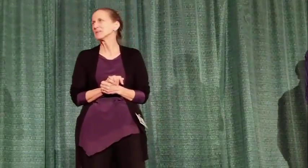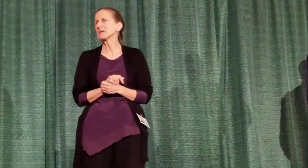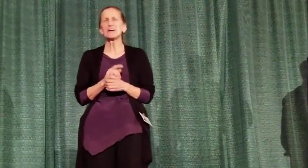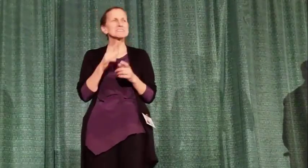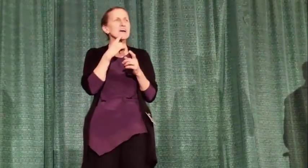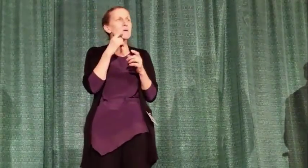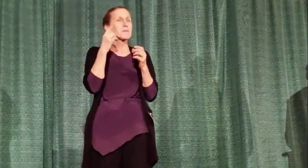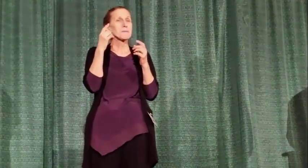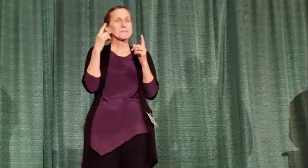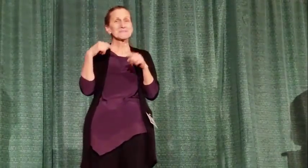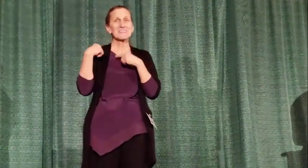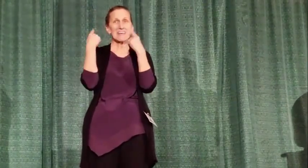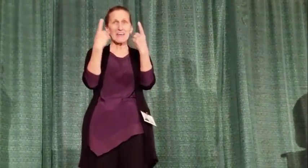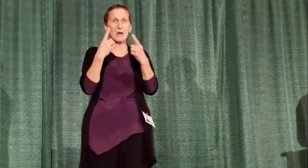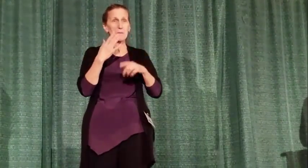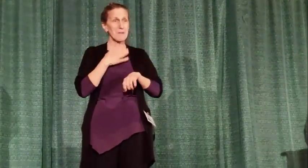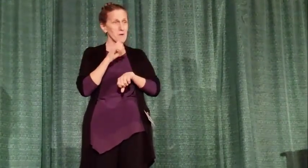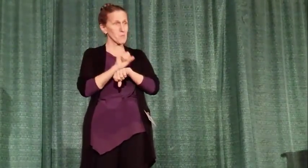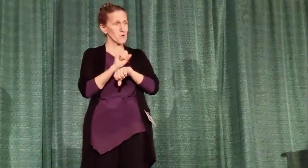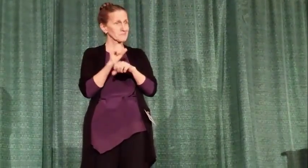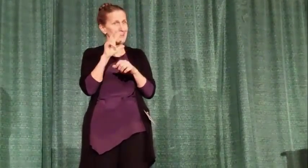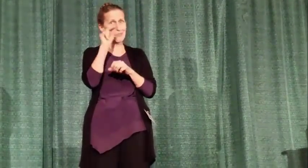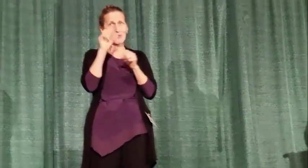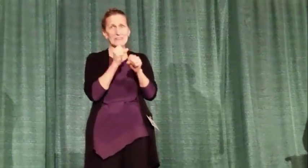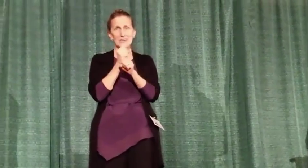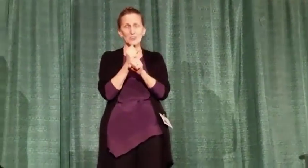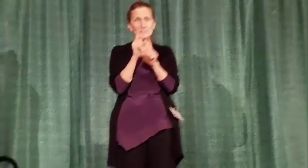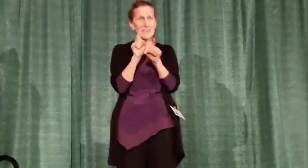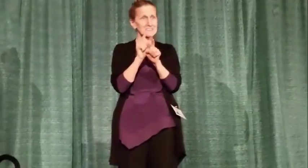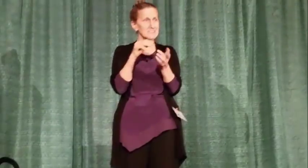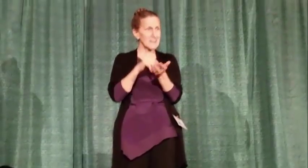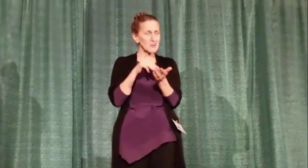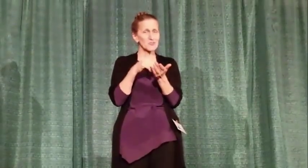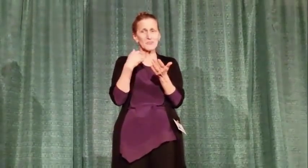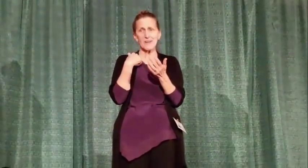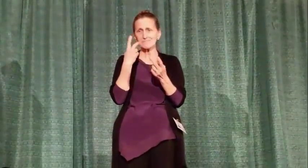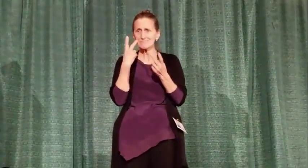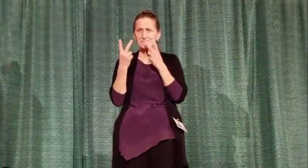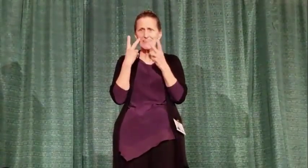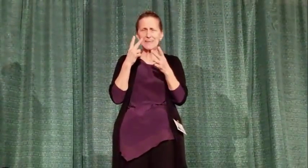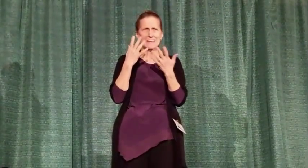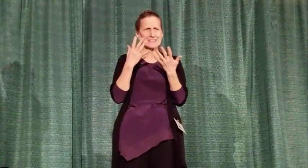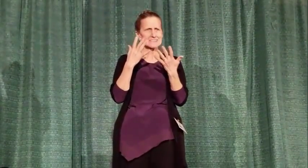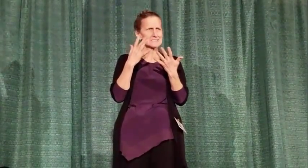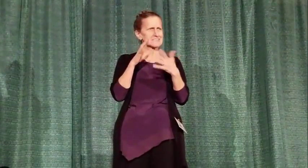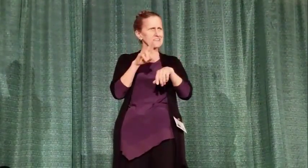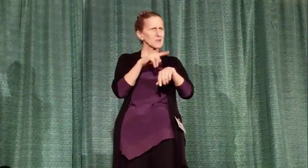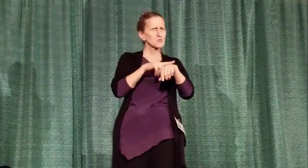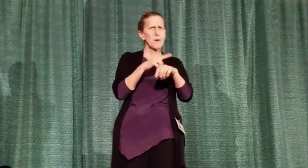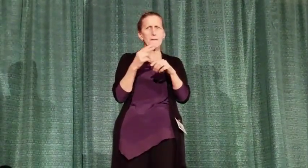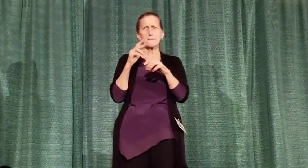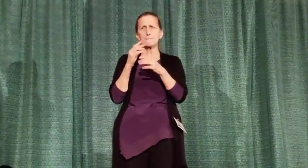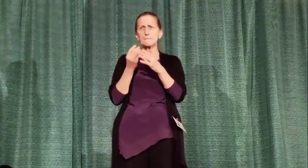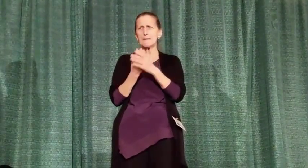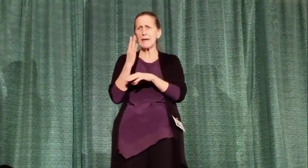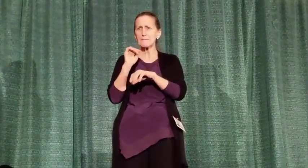And all these years of being in practice, all these 30 years of being a physician now, taking care of the natural and plant-based